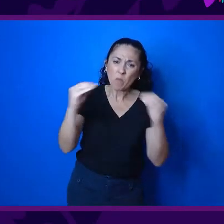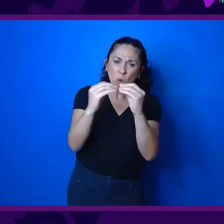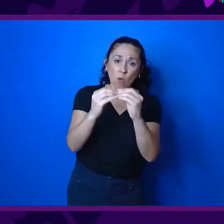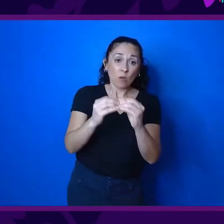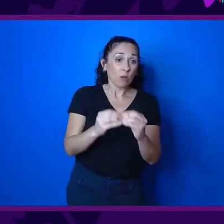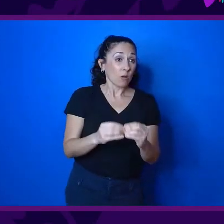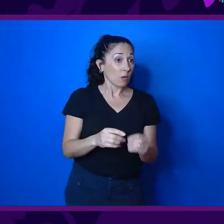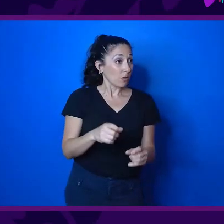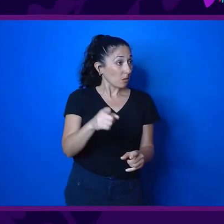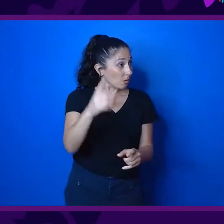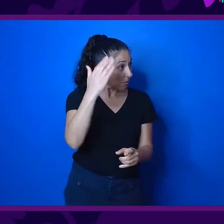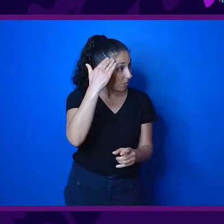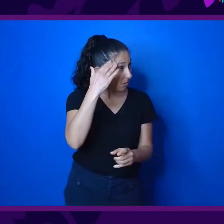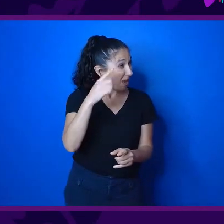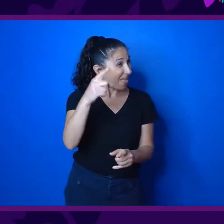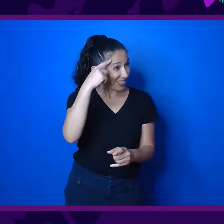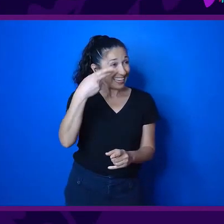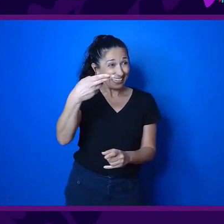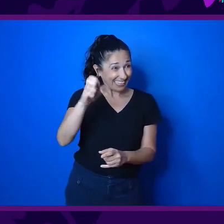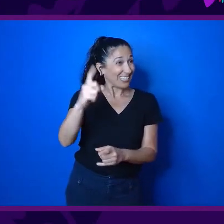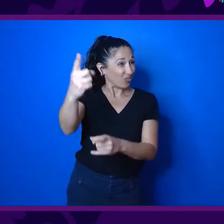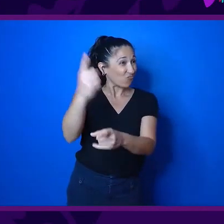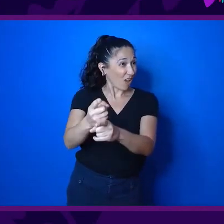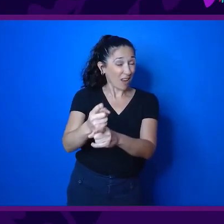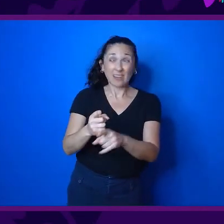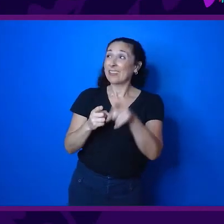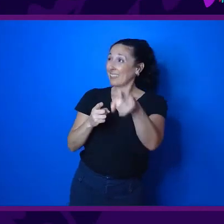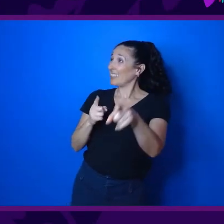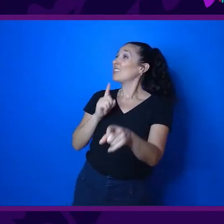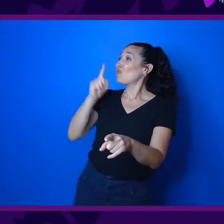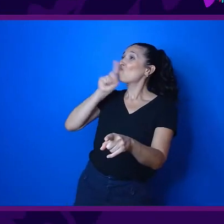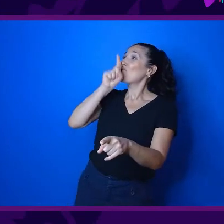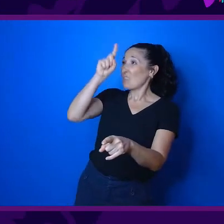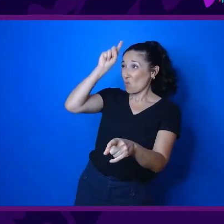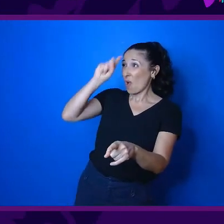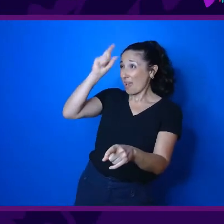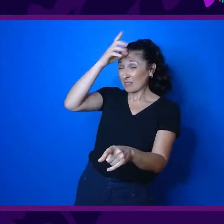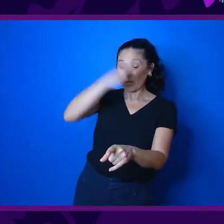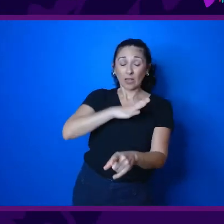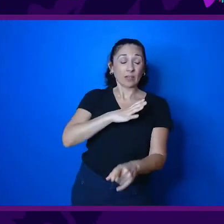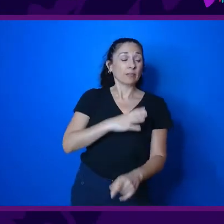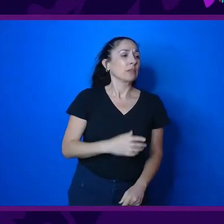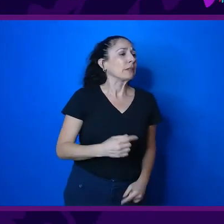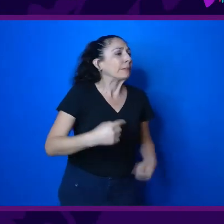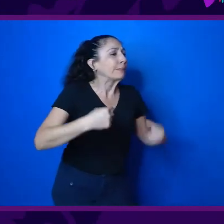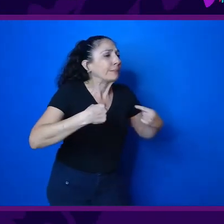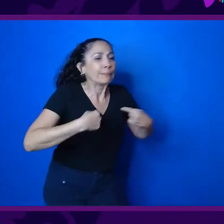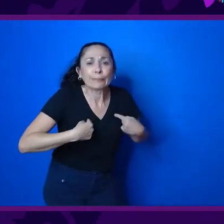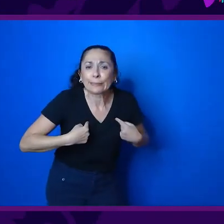I think he's right. He's a wise man. Just because I have